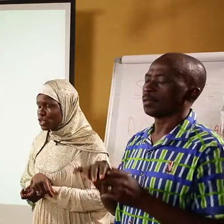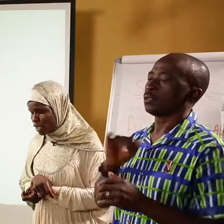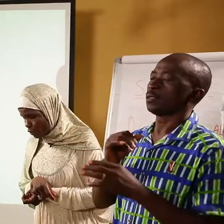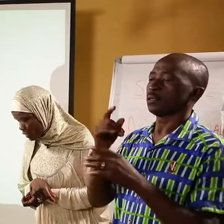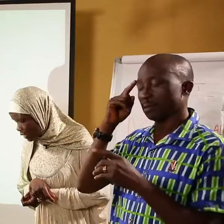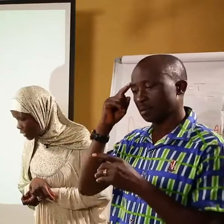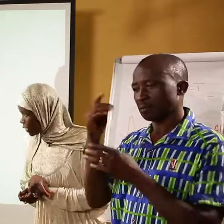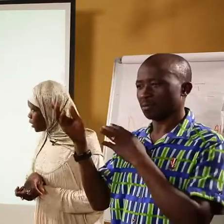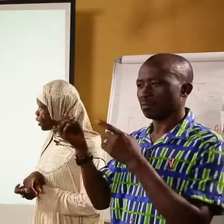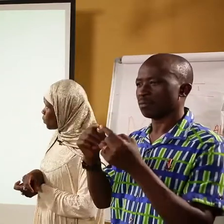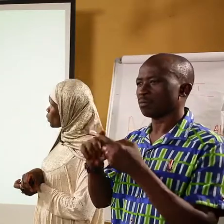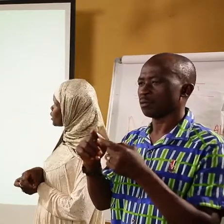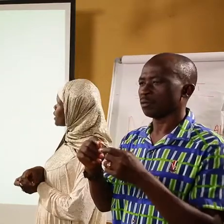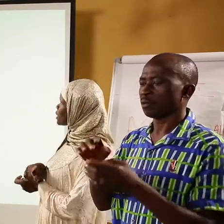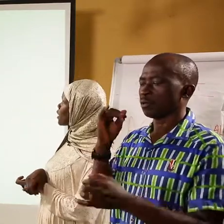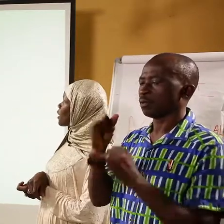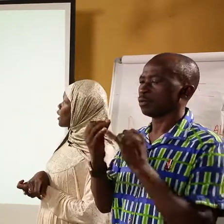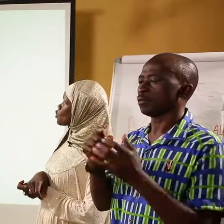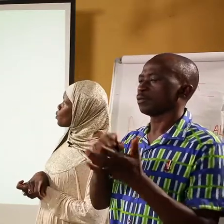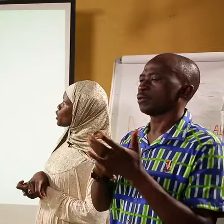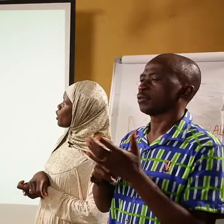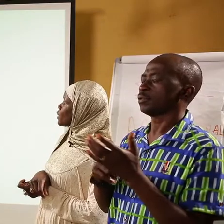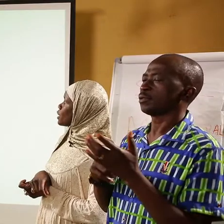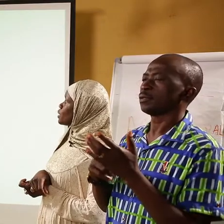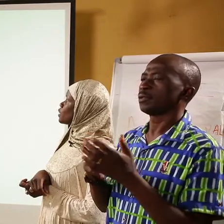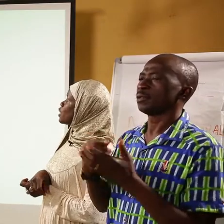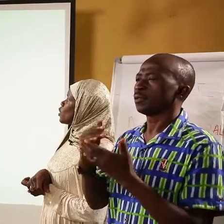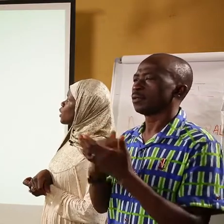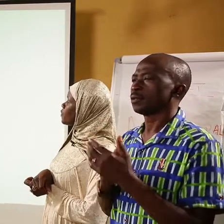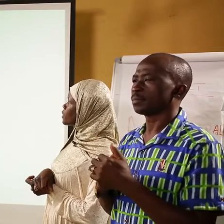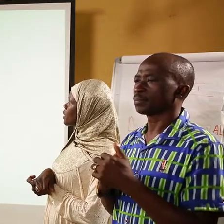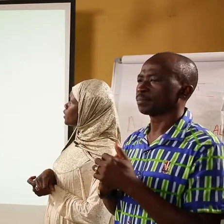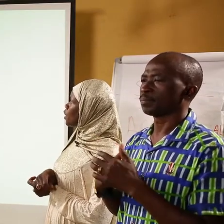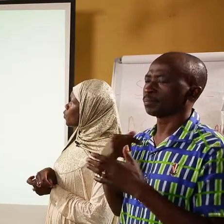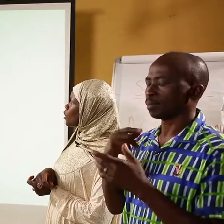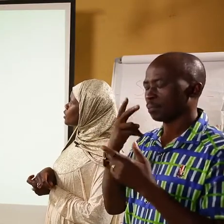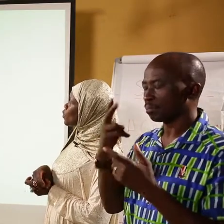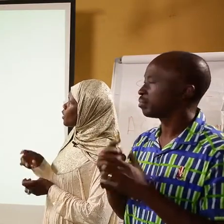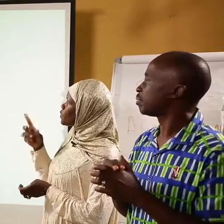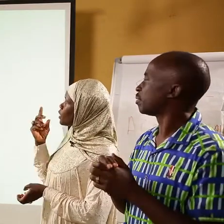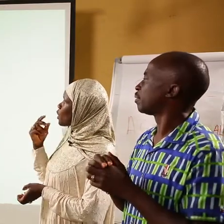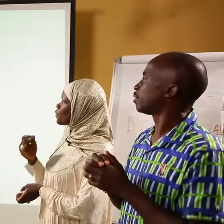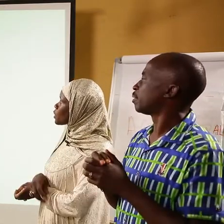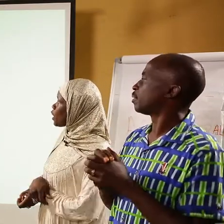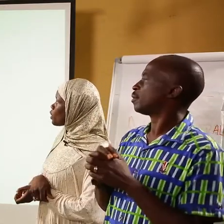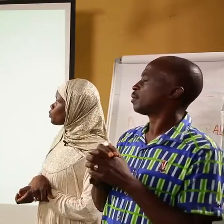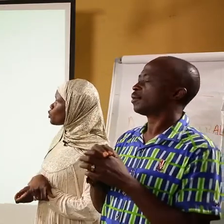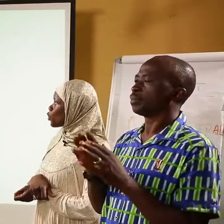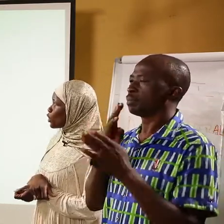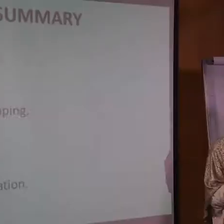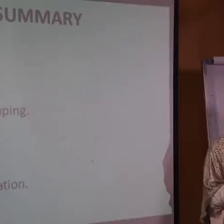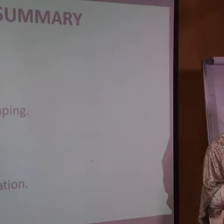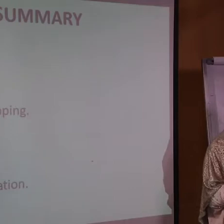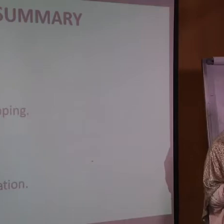have come to the end of this lesson, but let's take a summary of the lesson. We have seen we have talked about